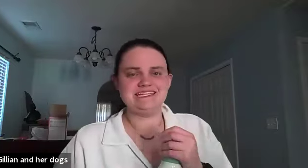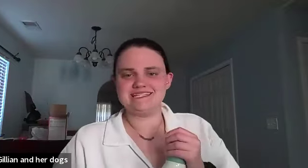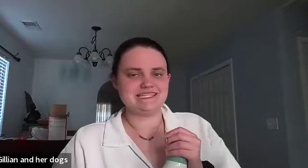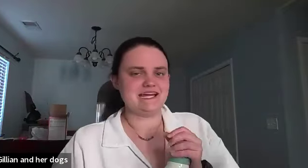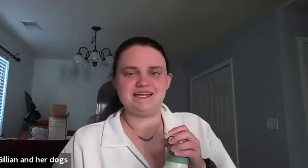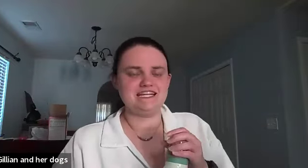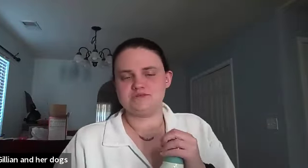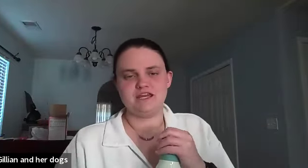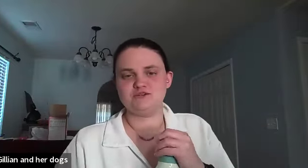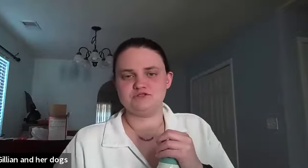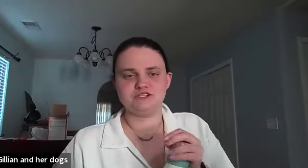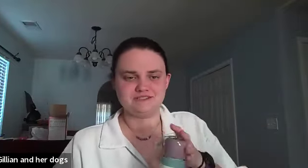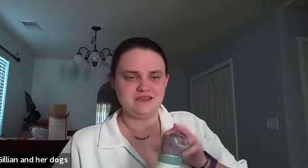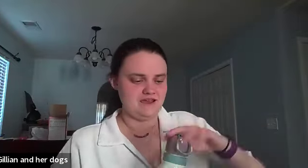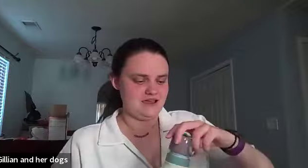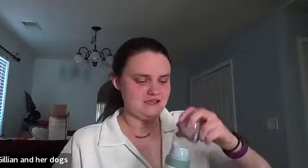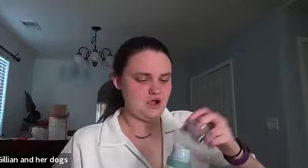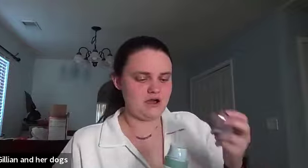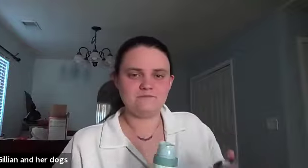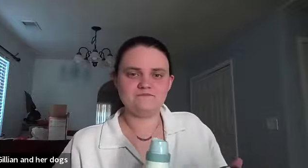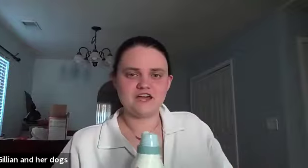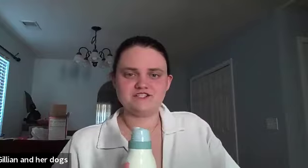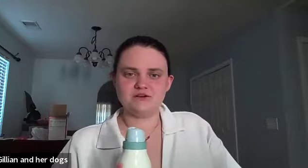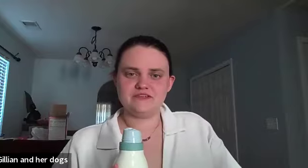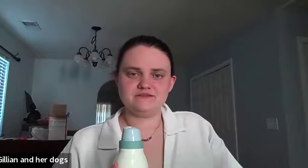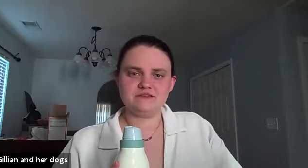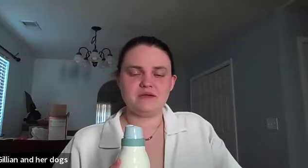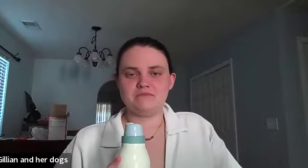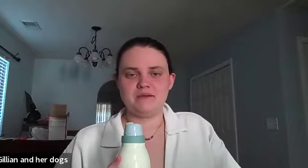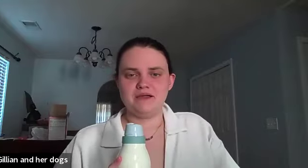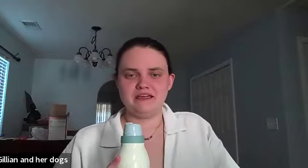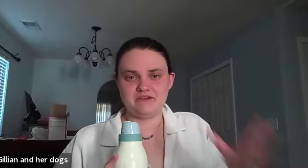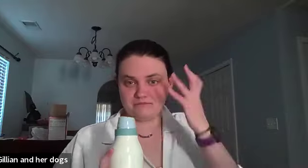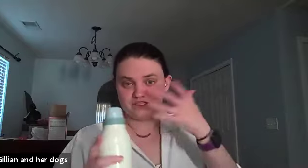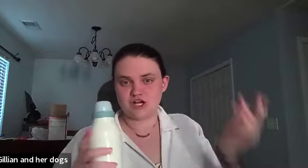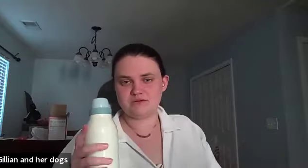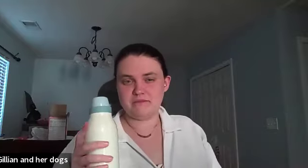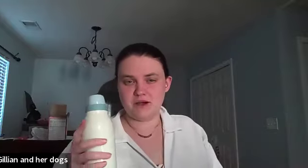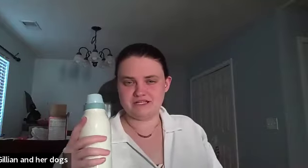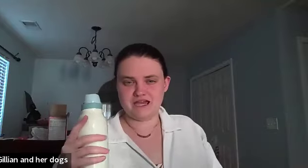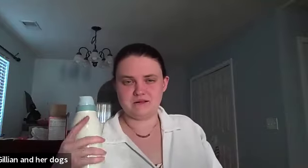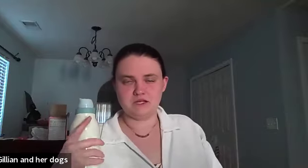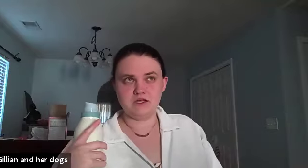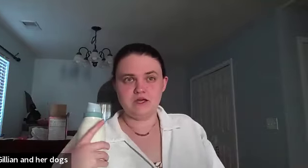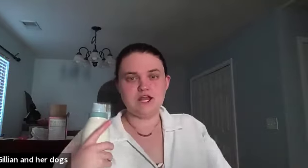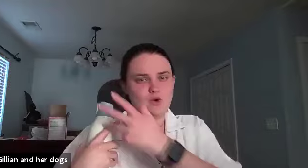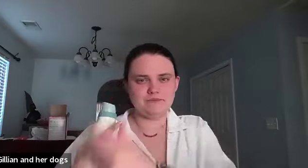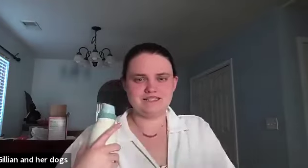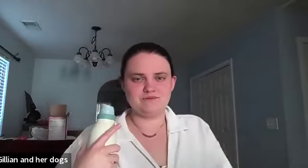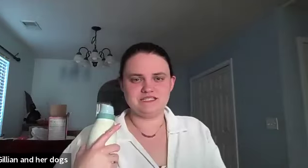It does not, it's just made it so much worse. I get caught faster on things with like with my parents. Like if I'm like talking with my mom or dad and I'm like annoyed by someone